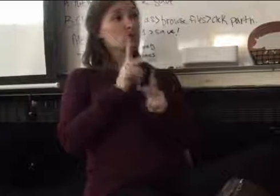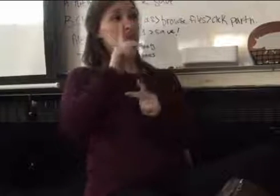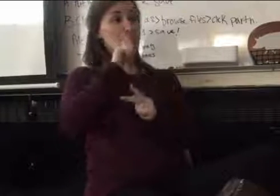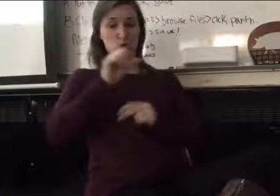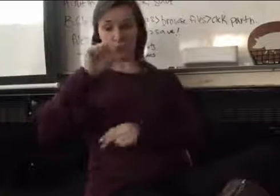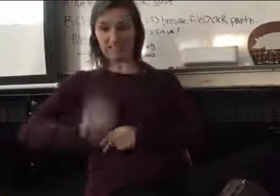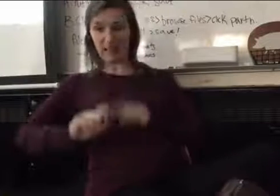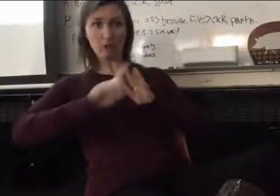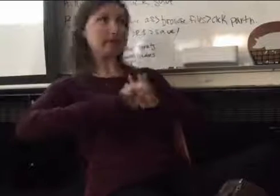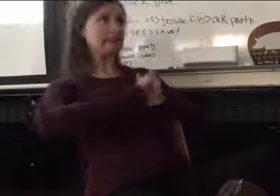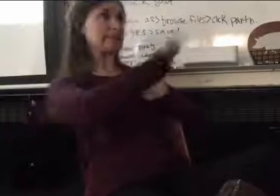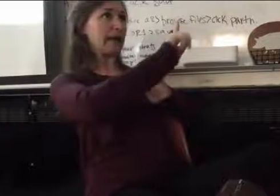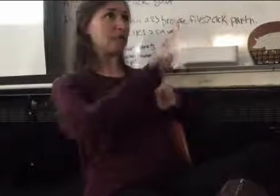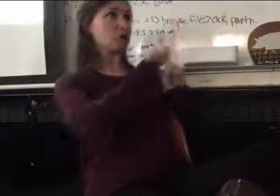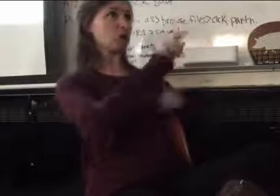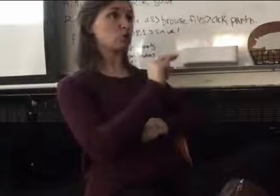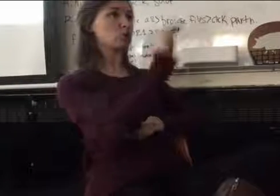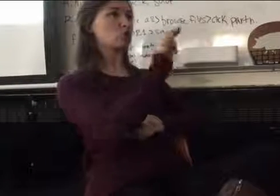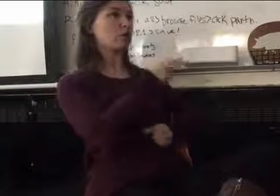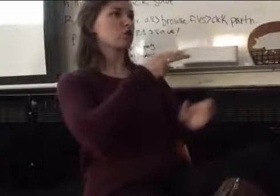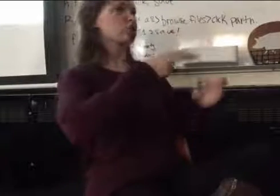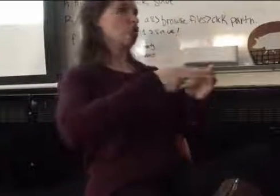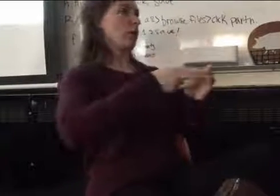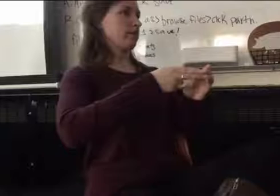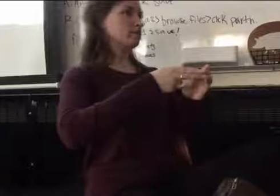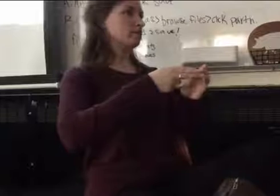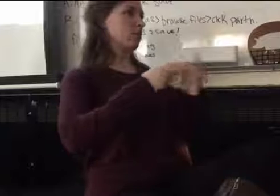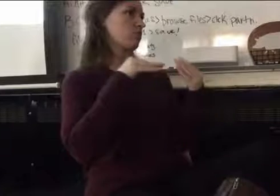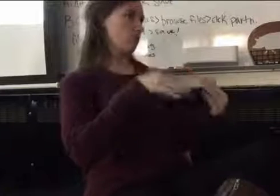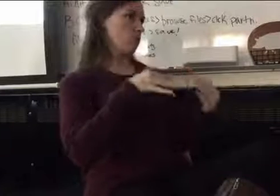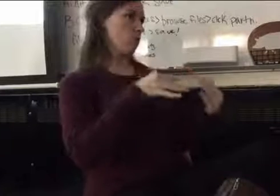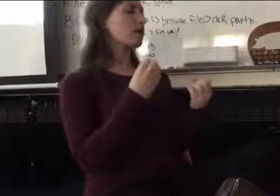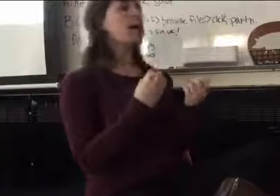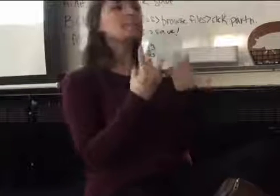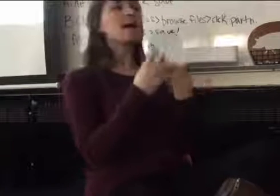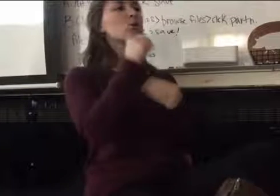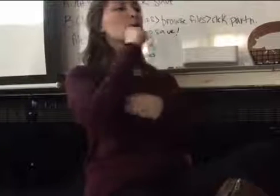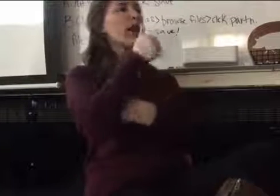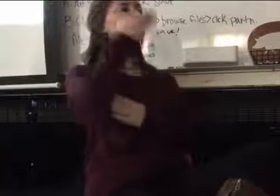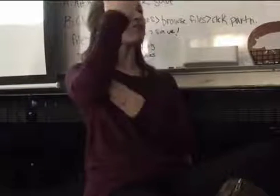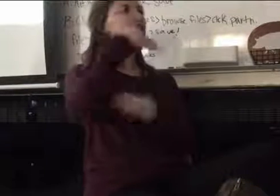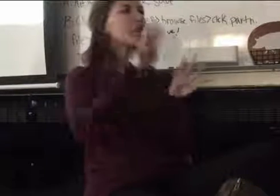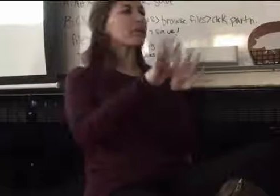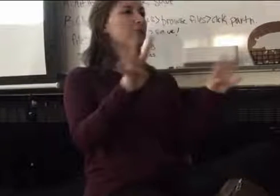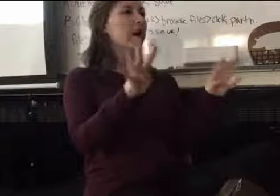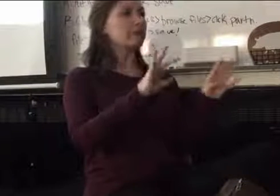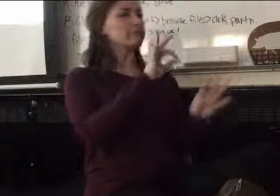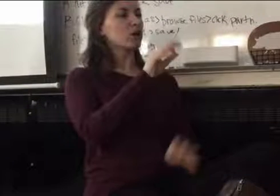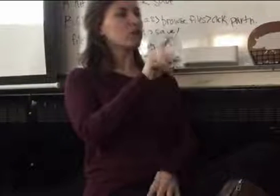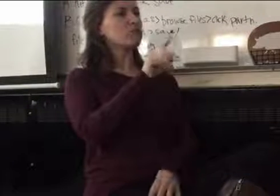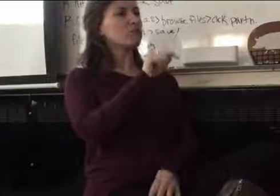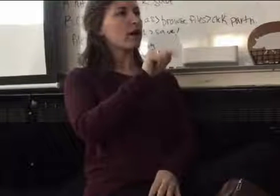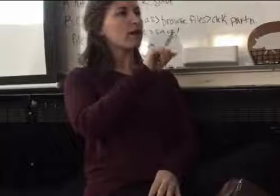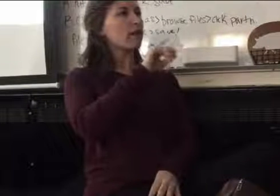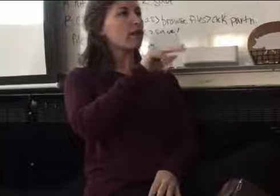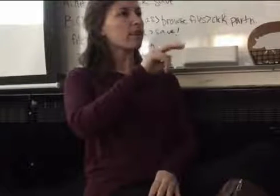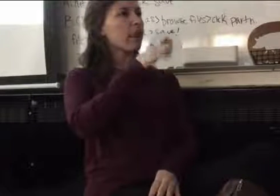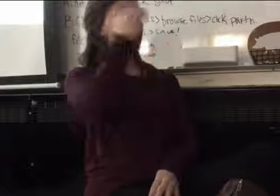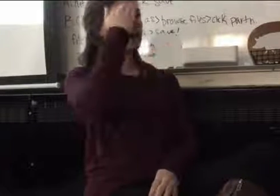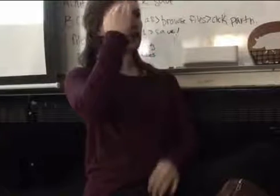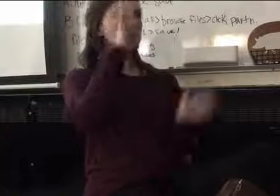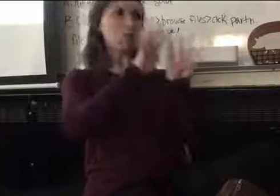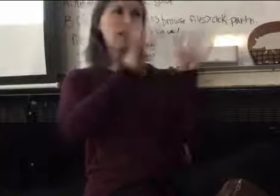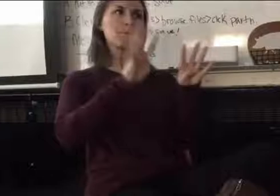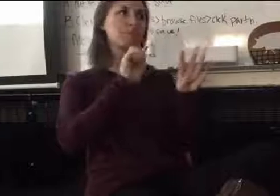to help the Union win the war. Now, a lot of them were not put on frontline positions. Many of them were put into backline position, 3rd,